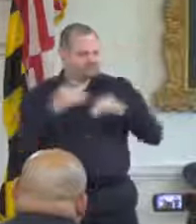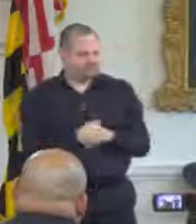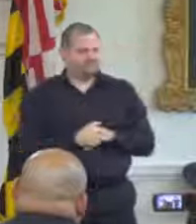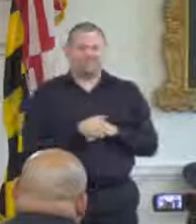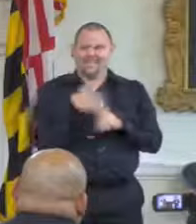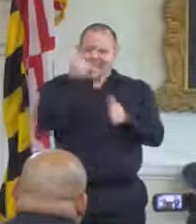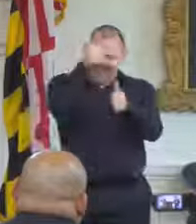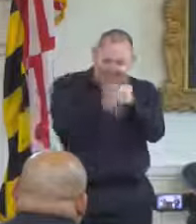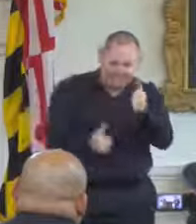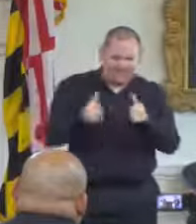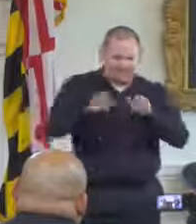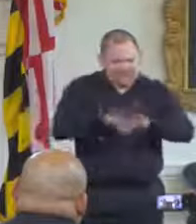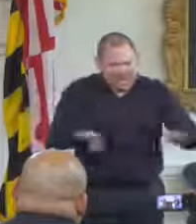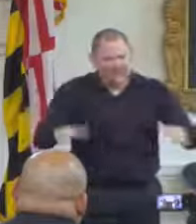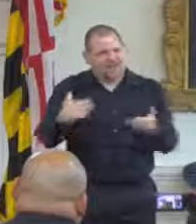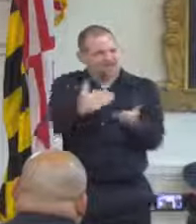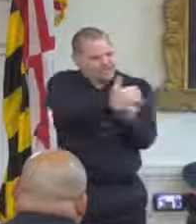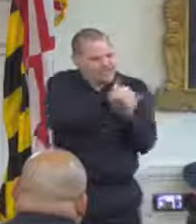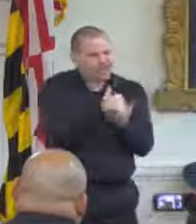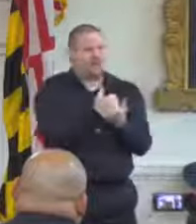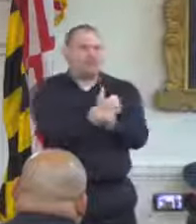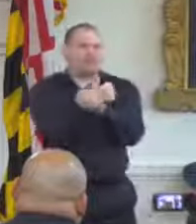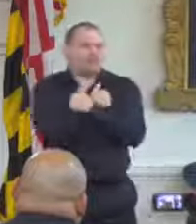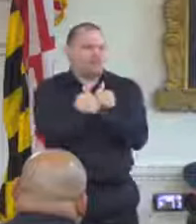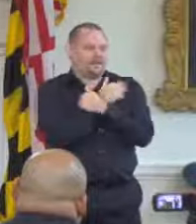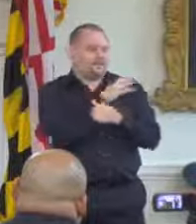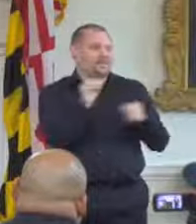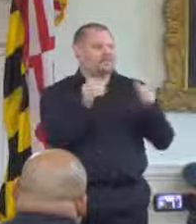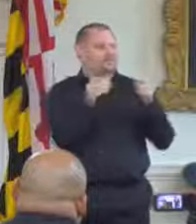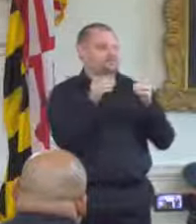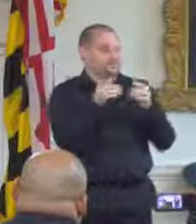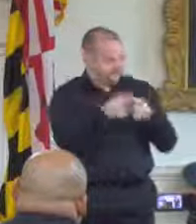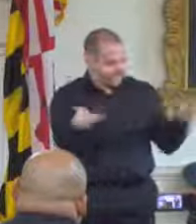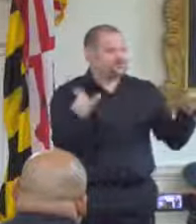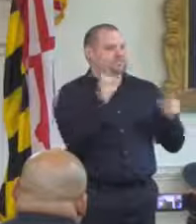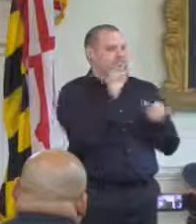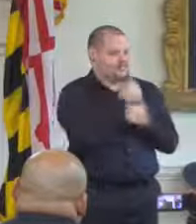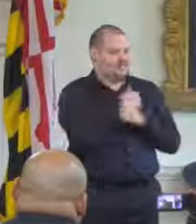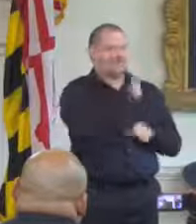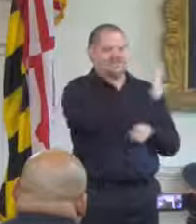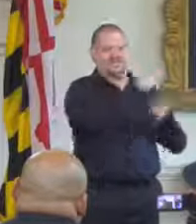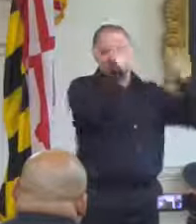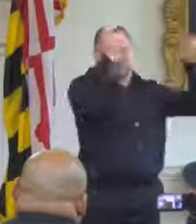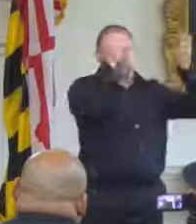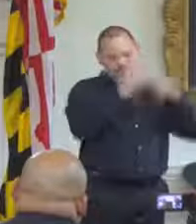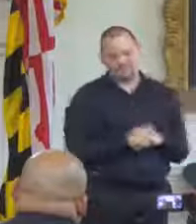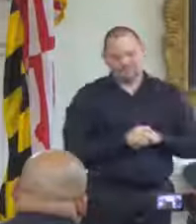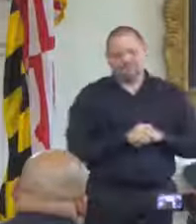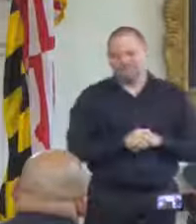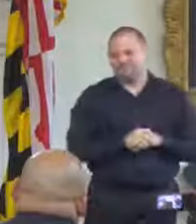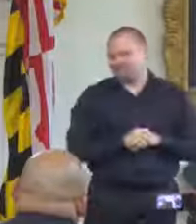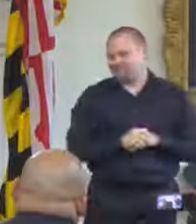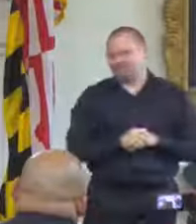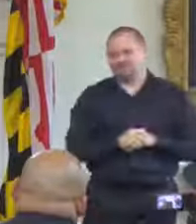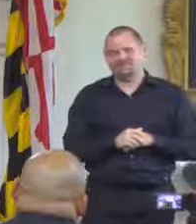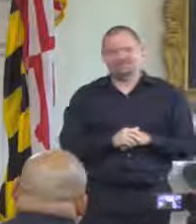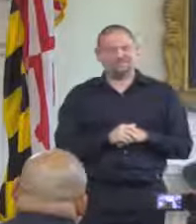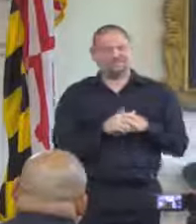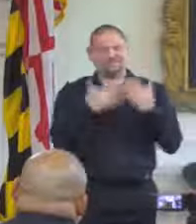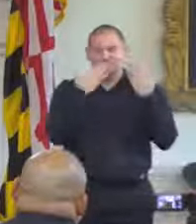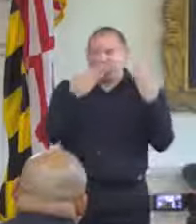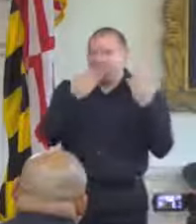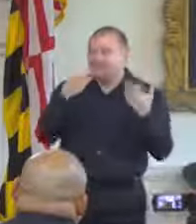I want to again thank all of you for being here today, and I especially want to thank